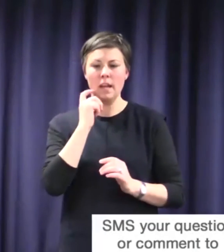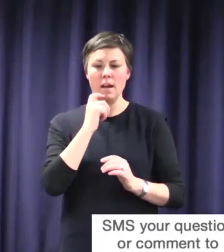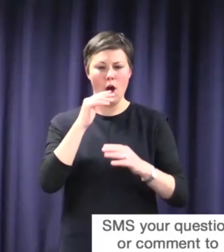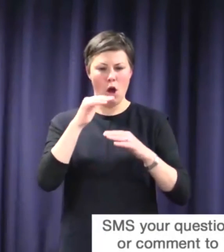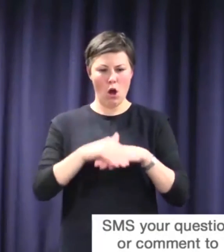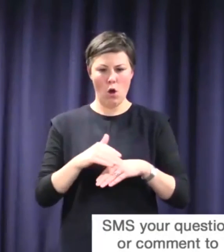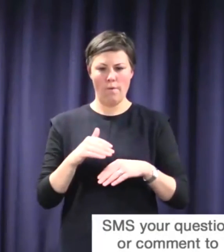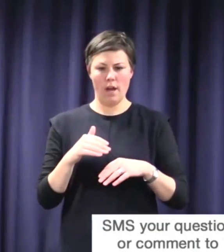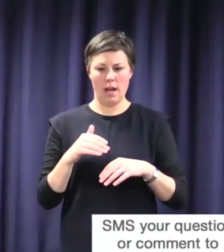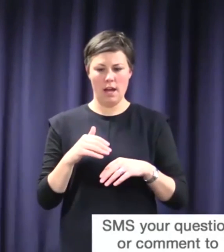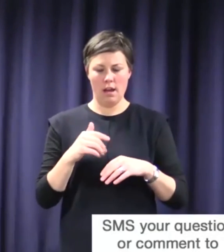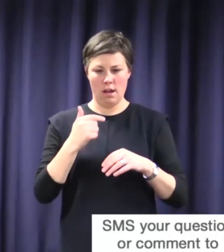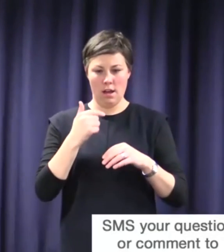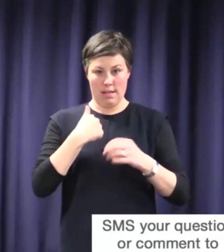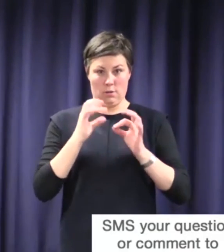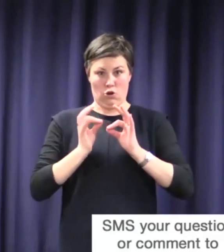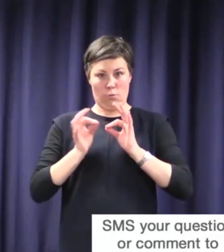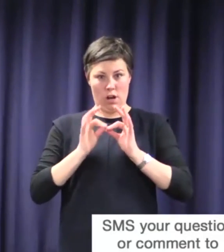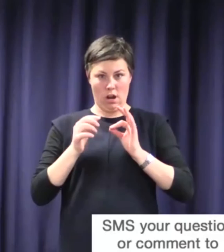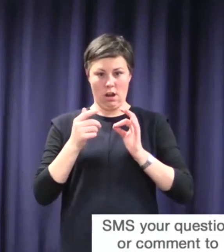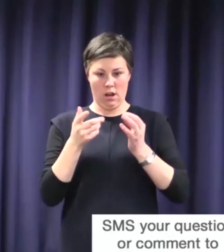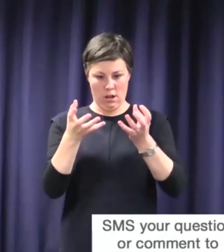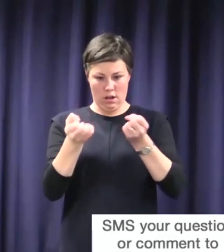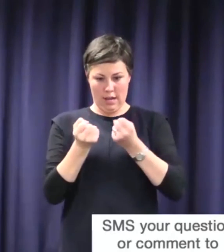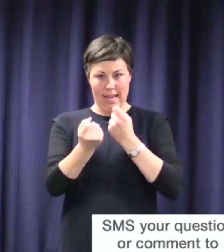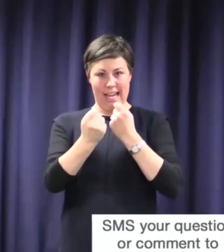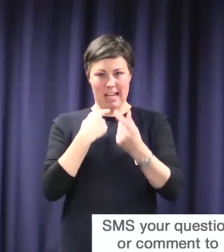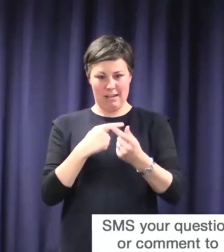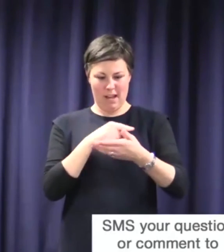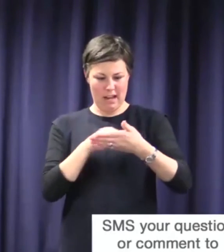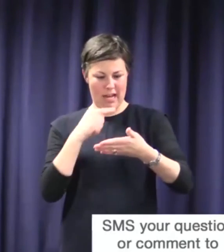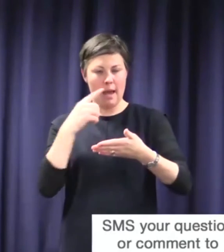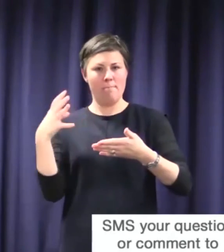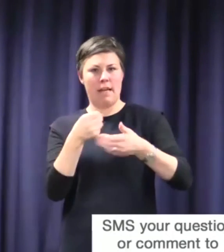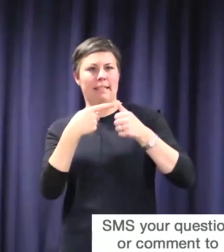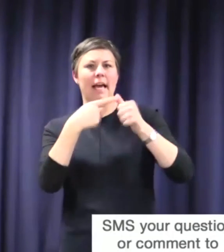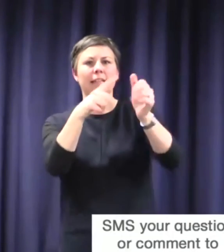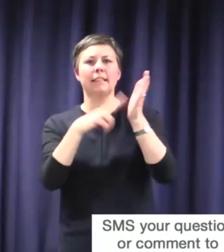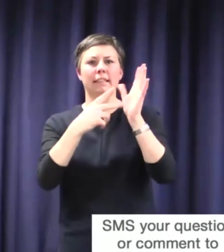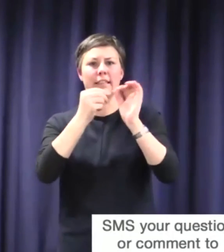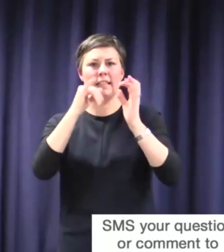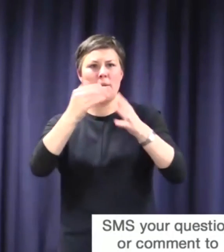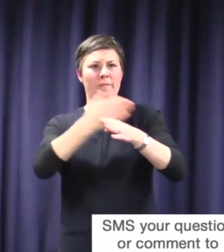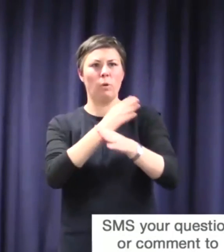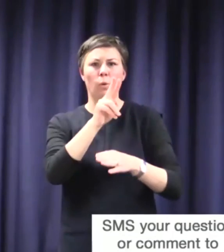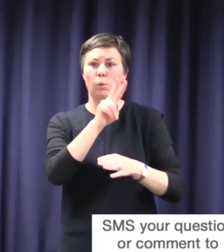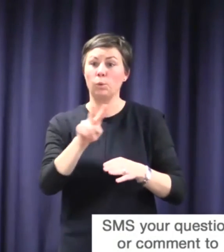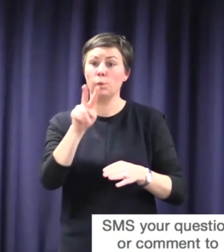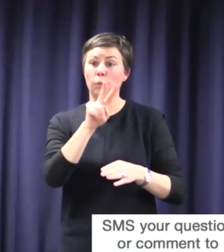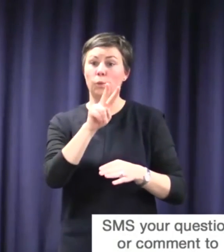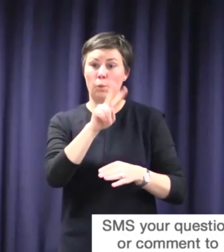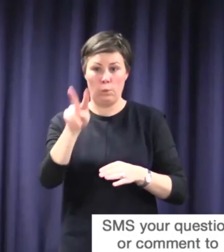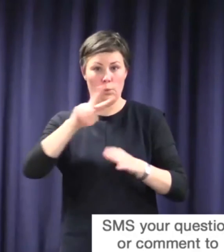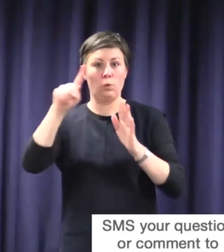terms of replying to NABS by the 22nd of July under the new conditions. Is this now still relevant